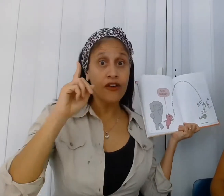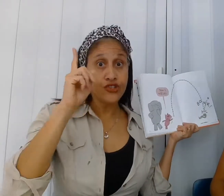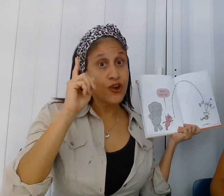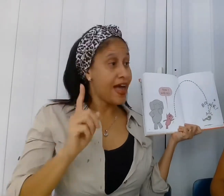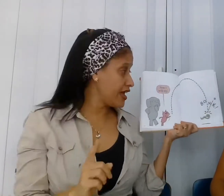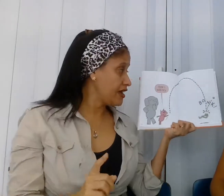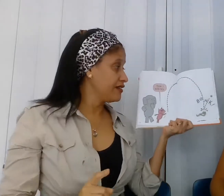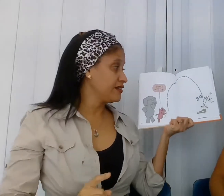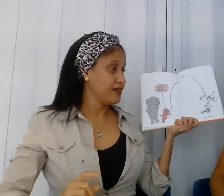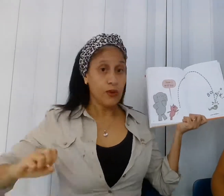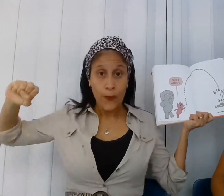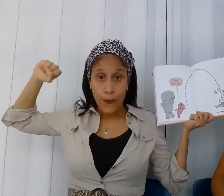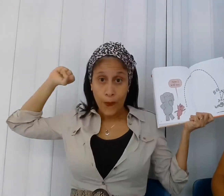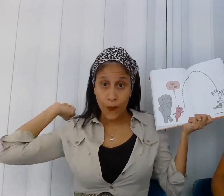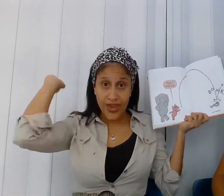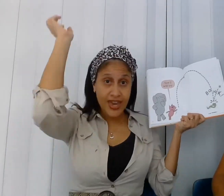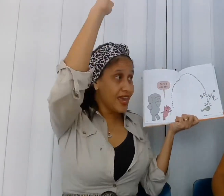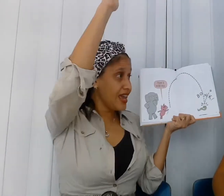Now try.